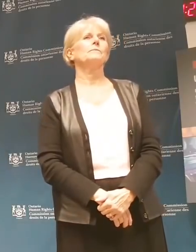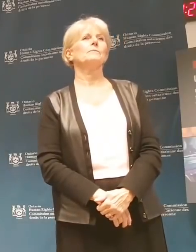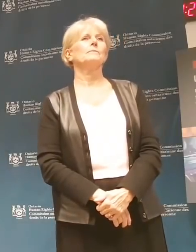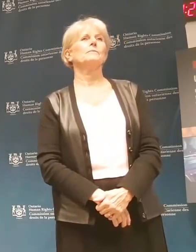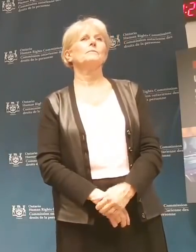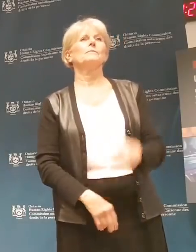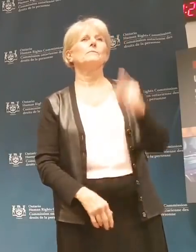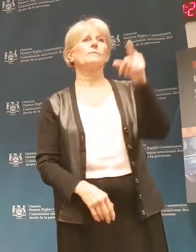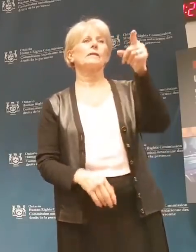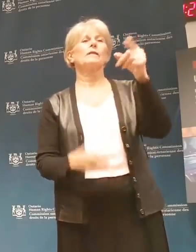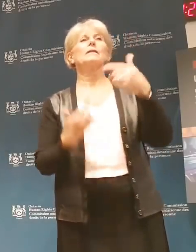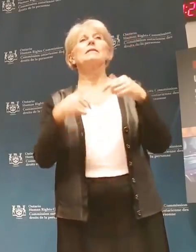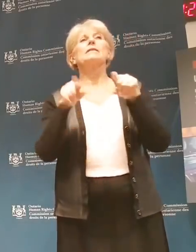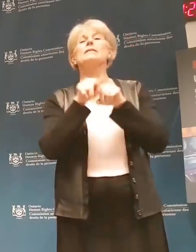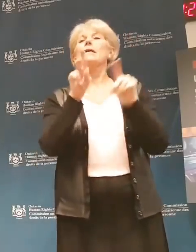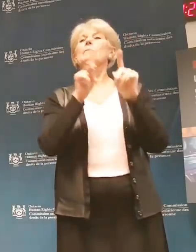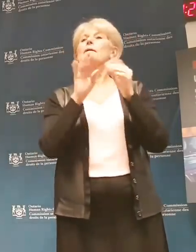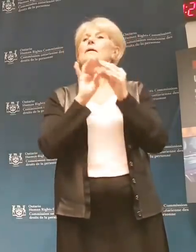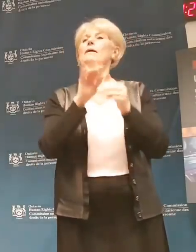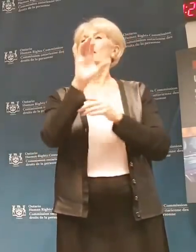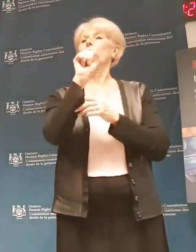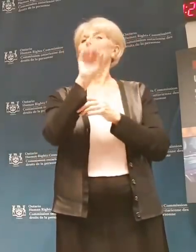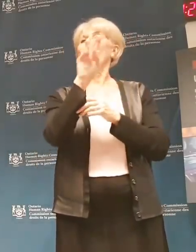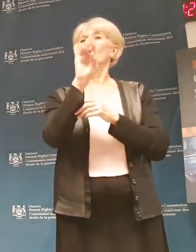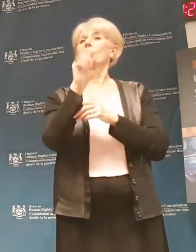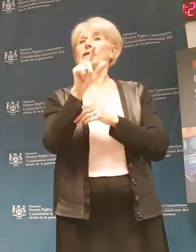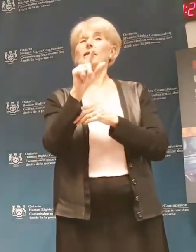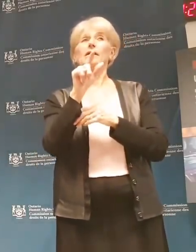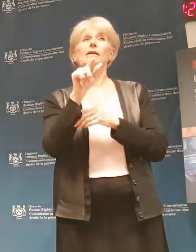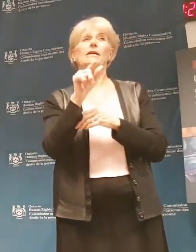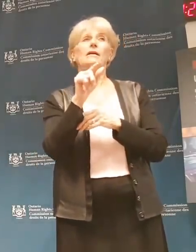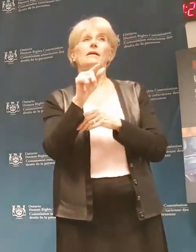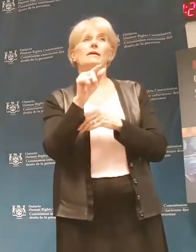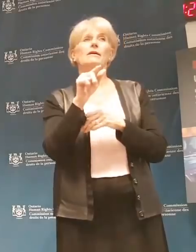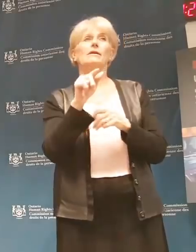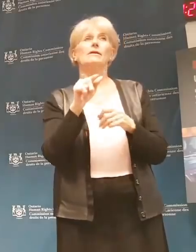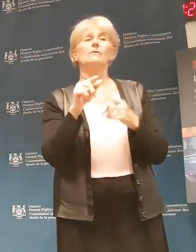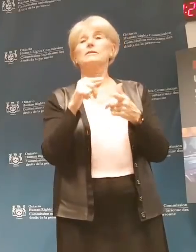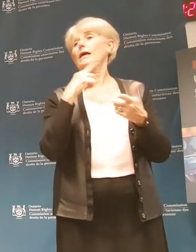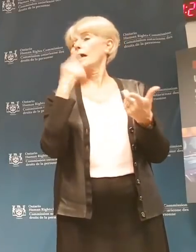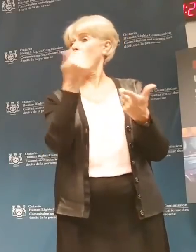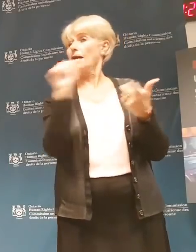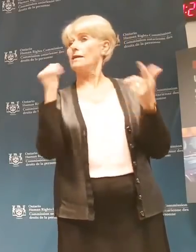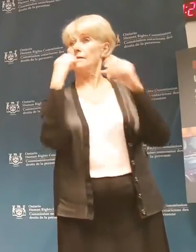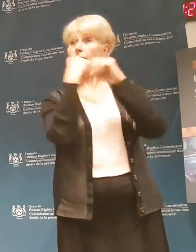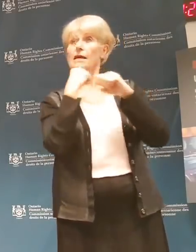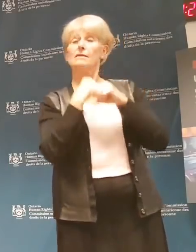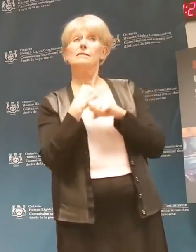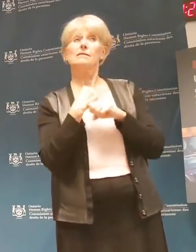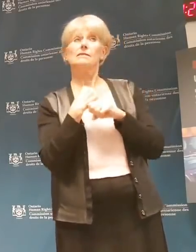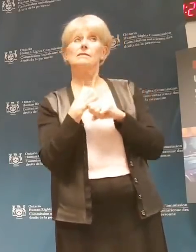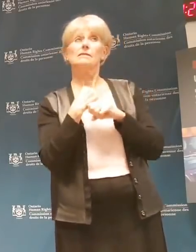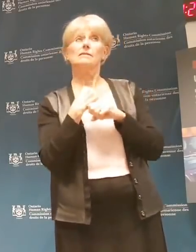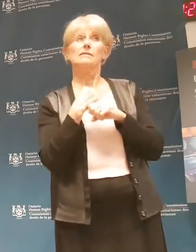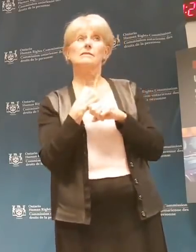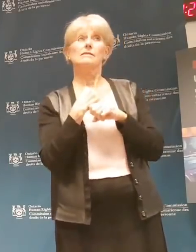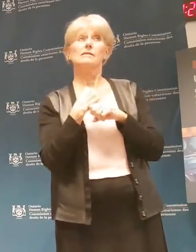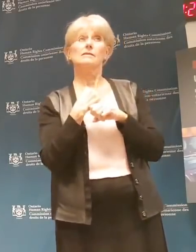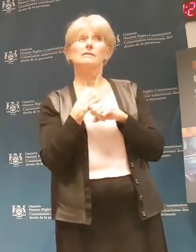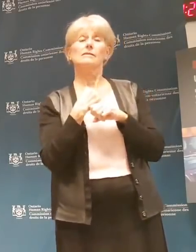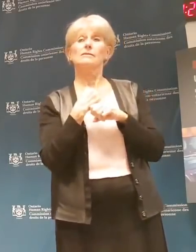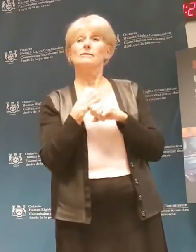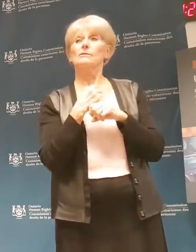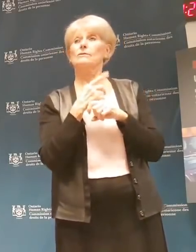people that would make the comment about the carding would also ask if there's any statistics that you